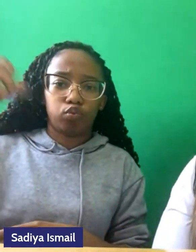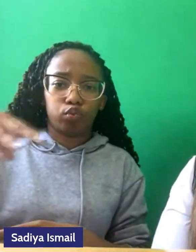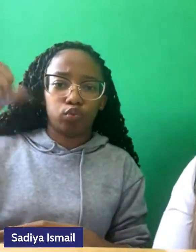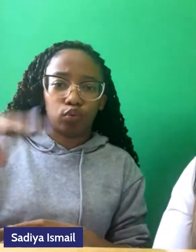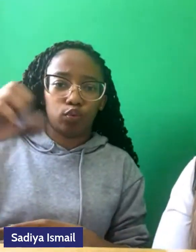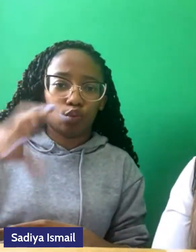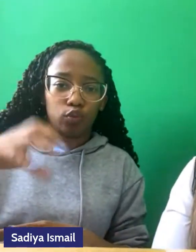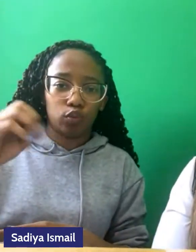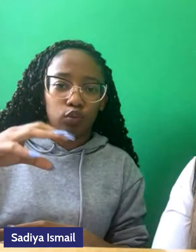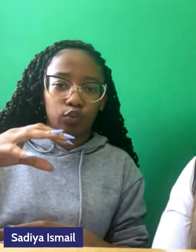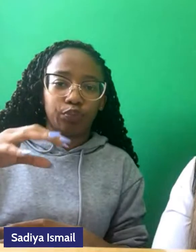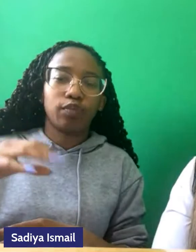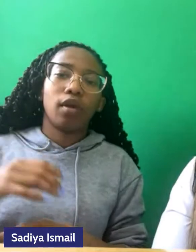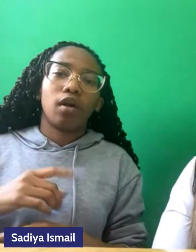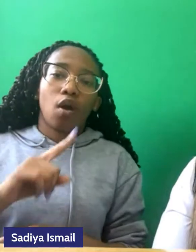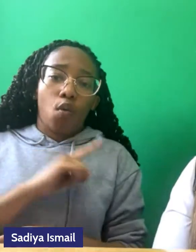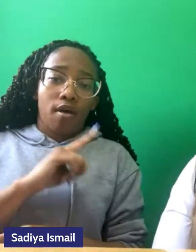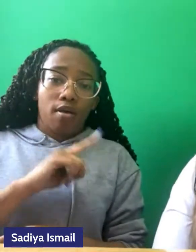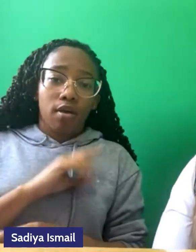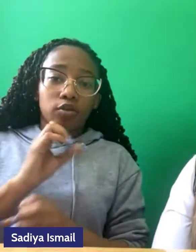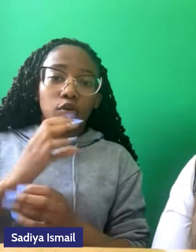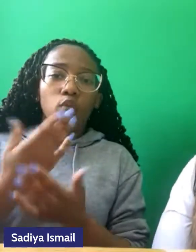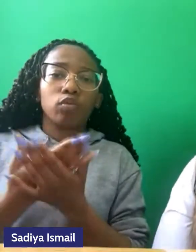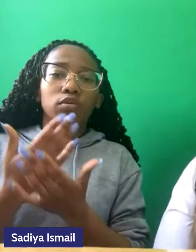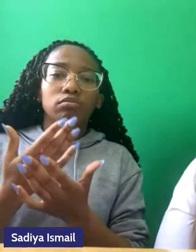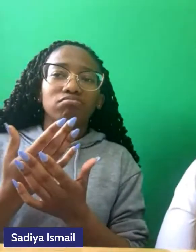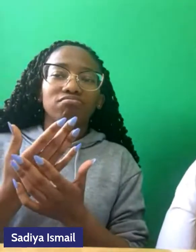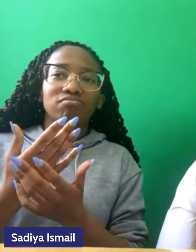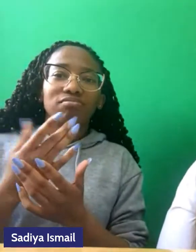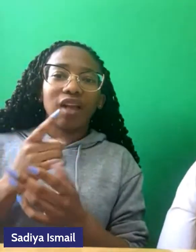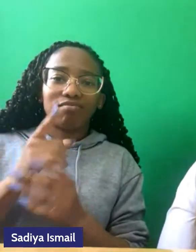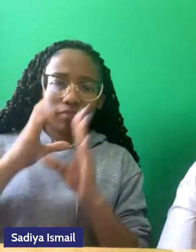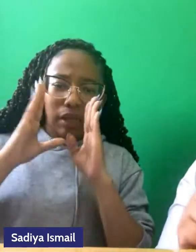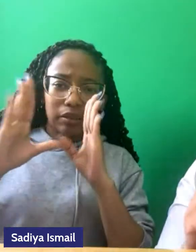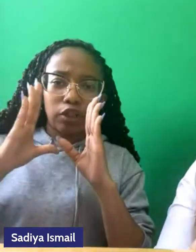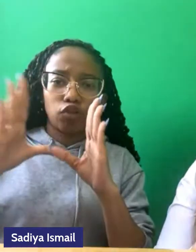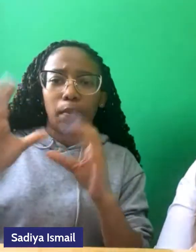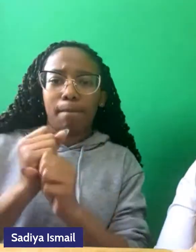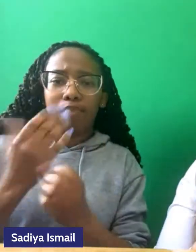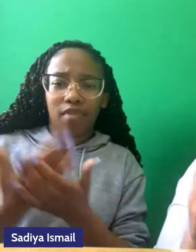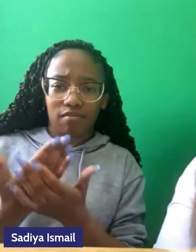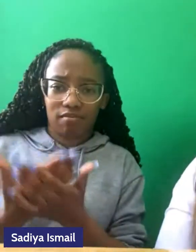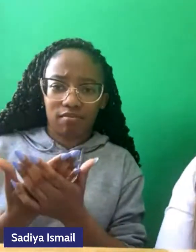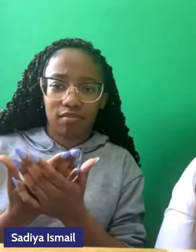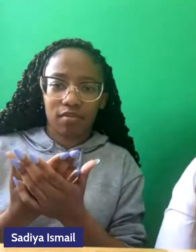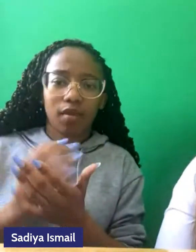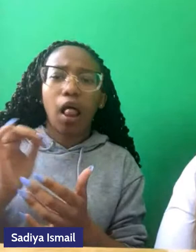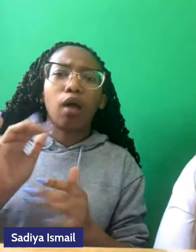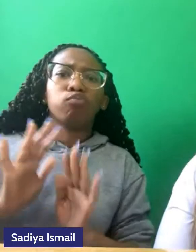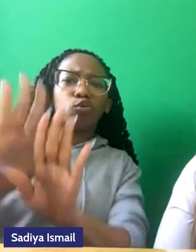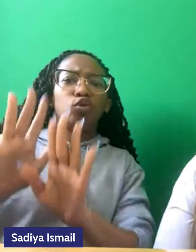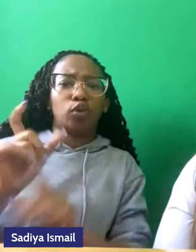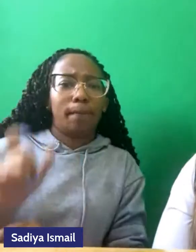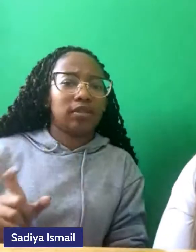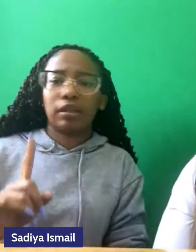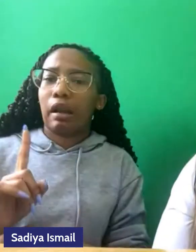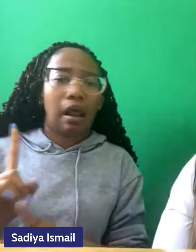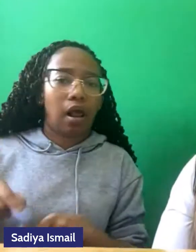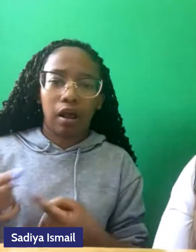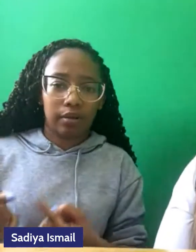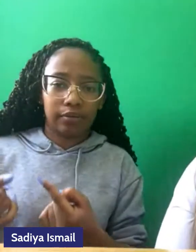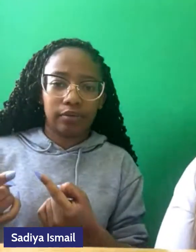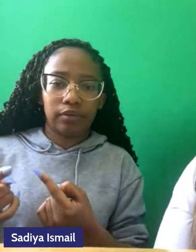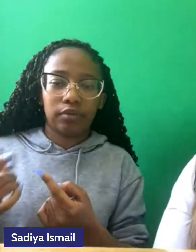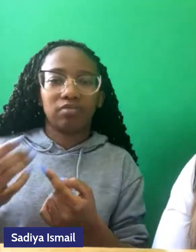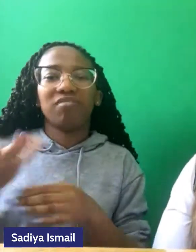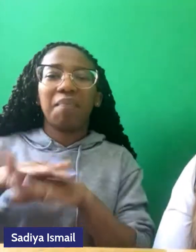lights just so that we can get the attention instead of, pushing the person. So it's basic things